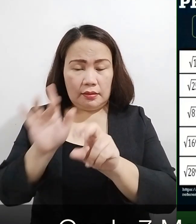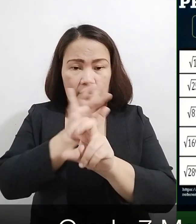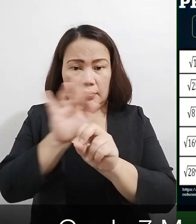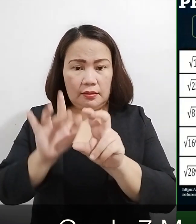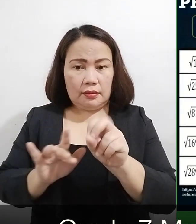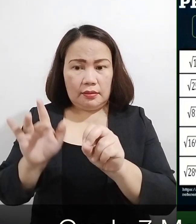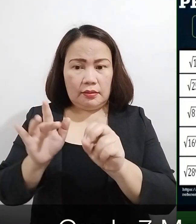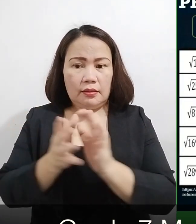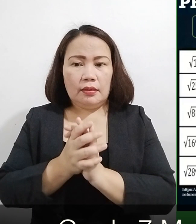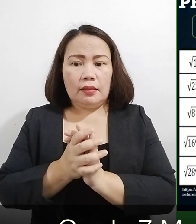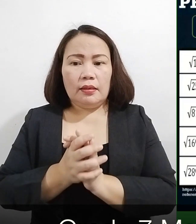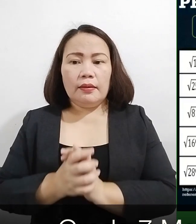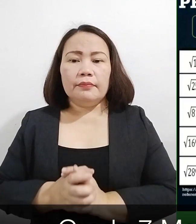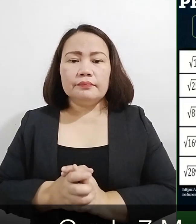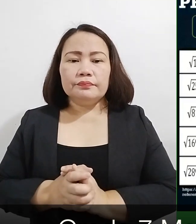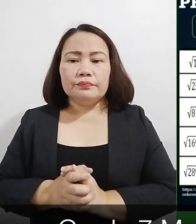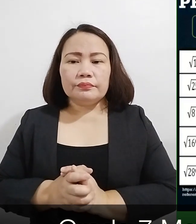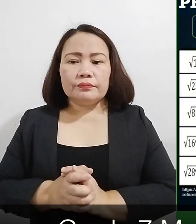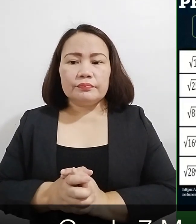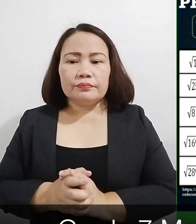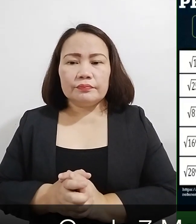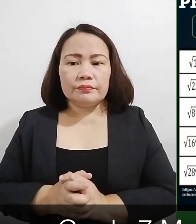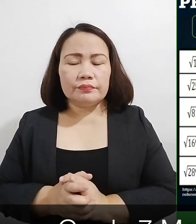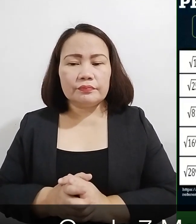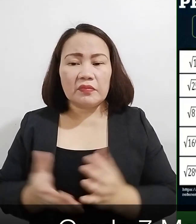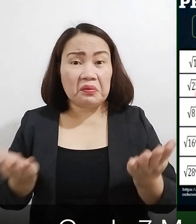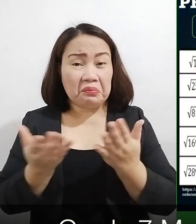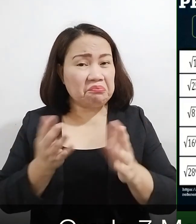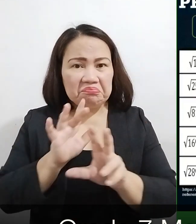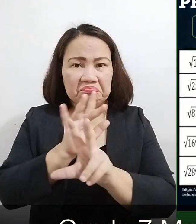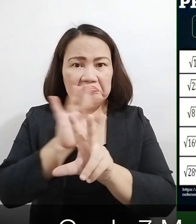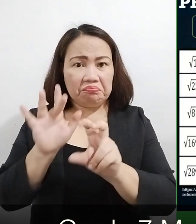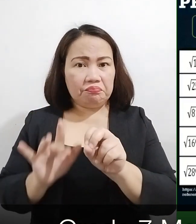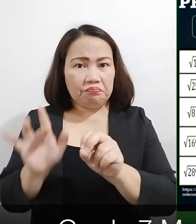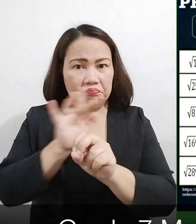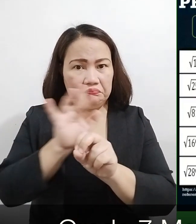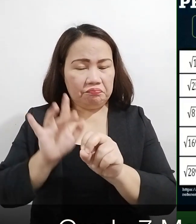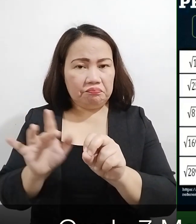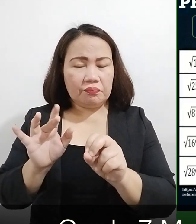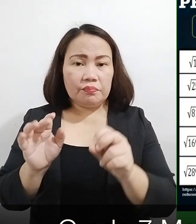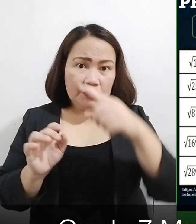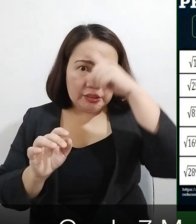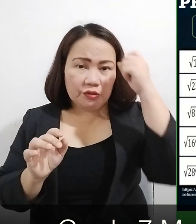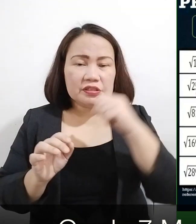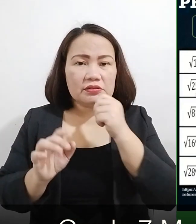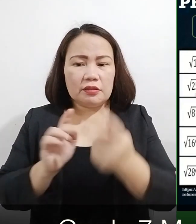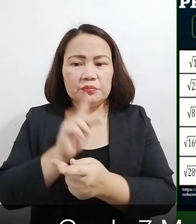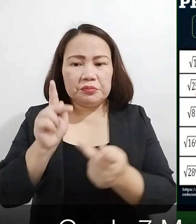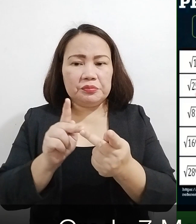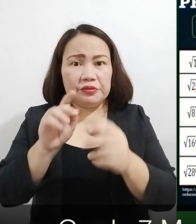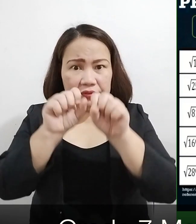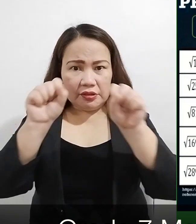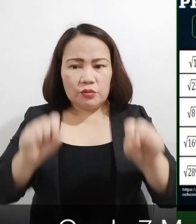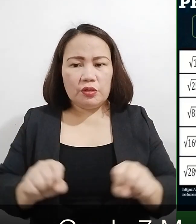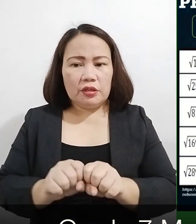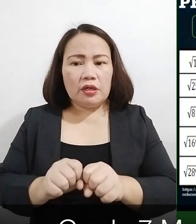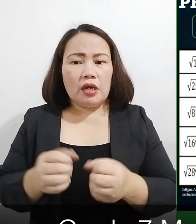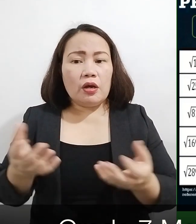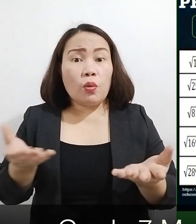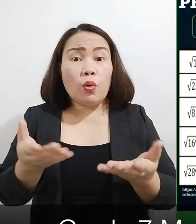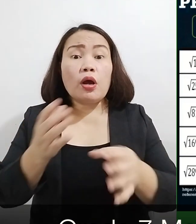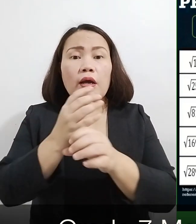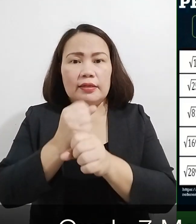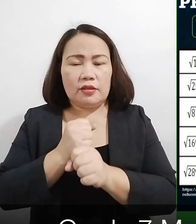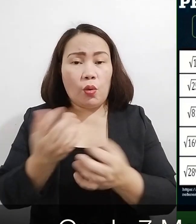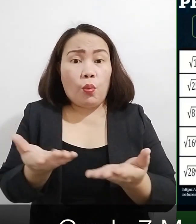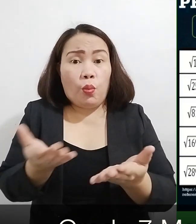root of 30. So, since wala tayong square root of 30 dito kasi hindi nga siya perfect square, kukunin natin kung saan